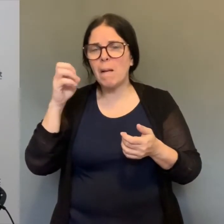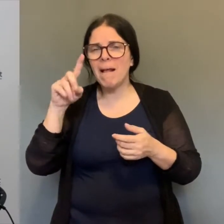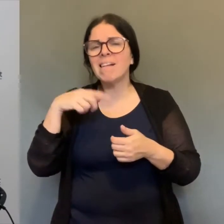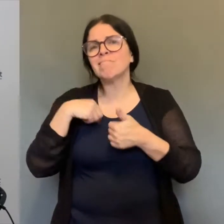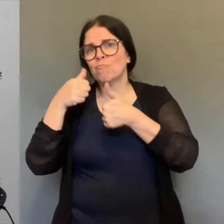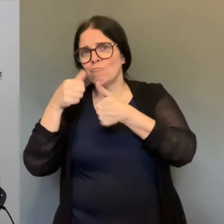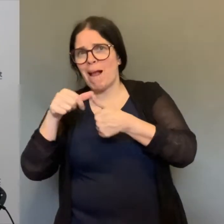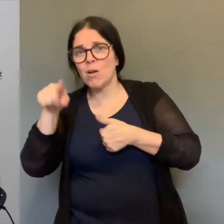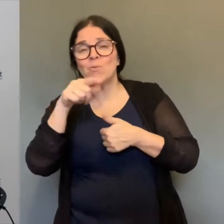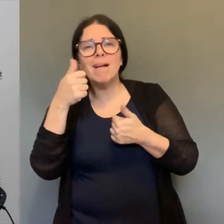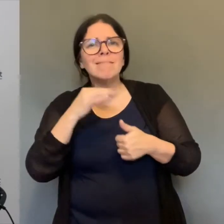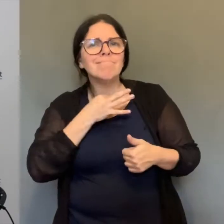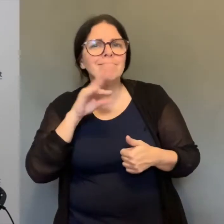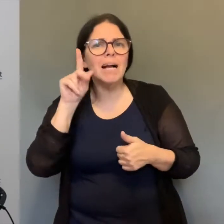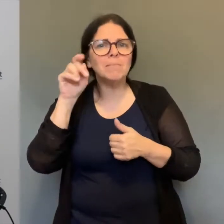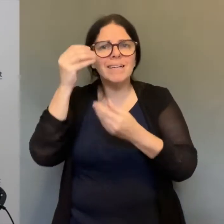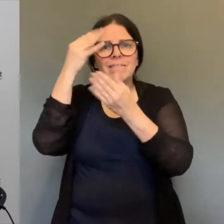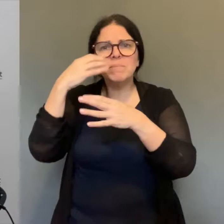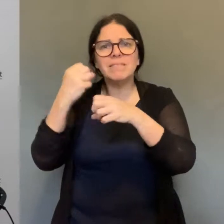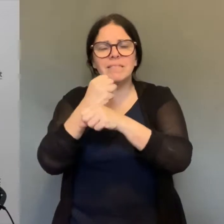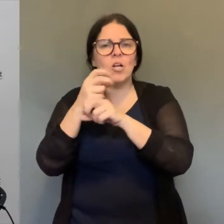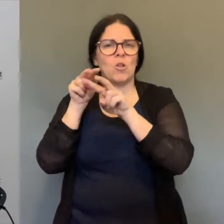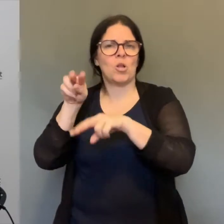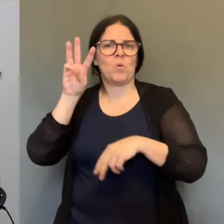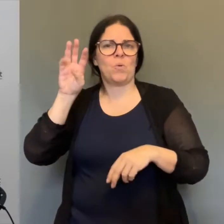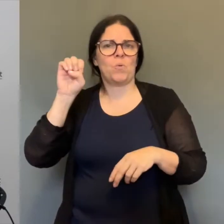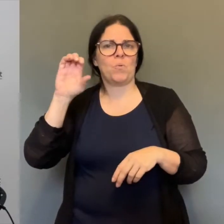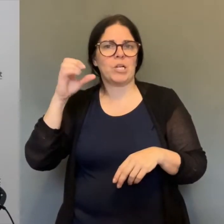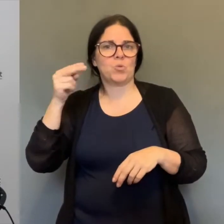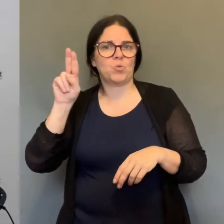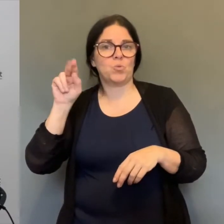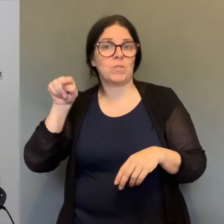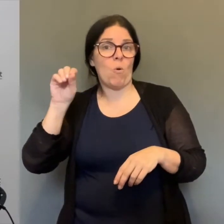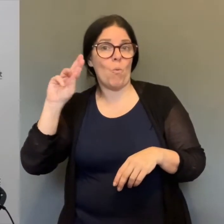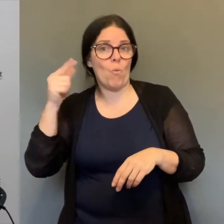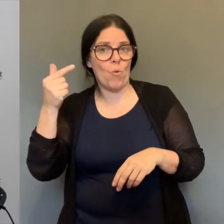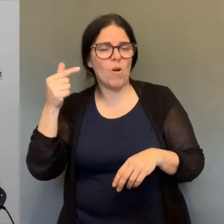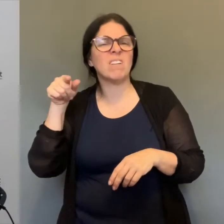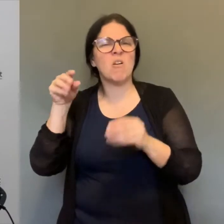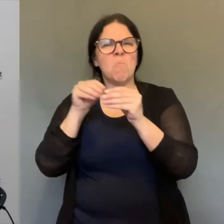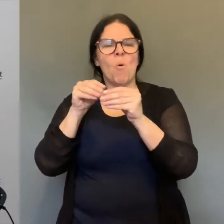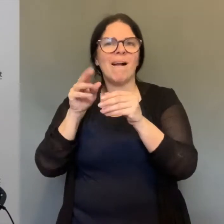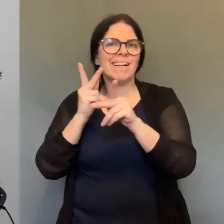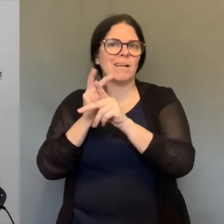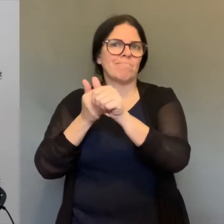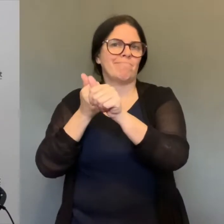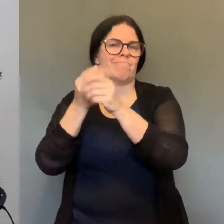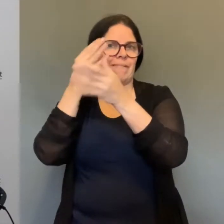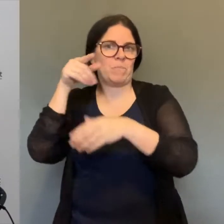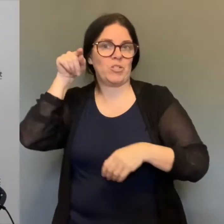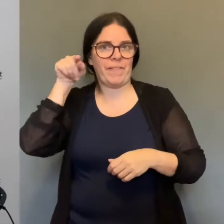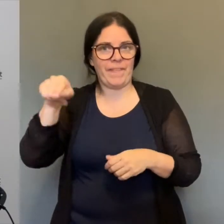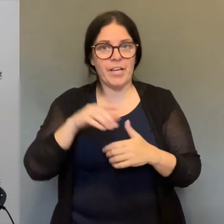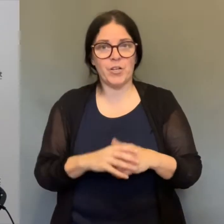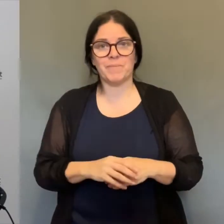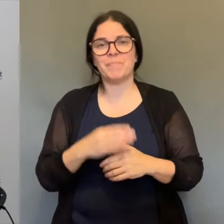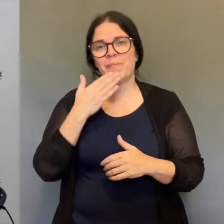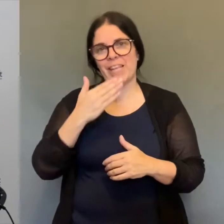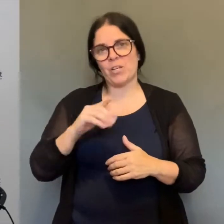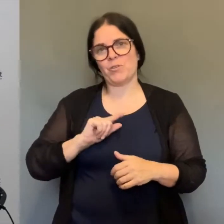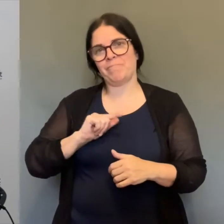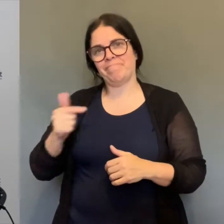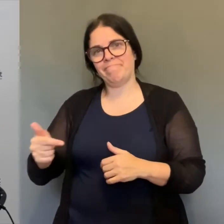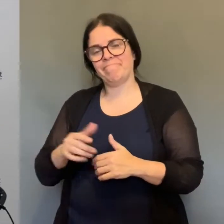and across the world, there remains a separate public health crisis, which has been ongoing for several years now. The impact